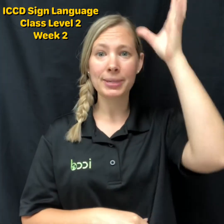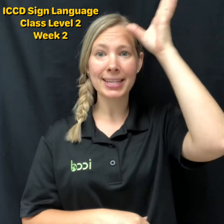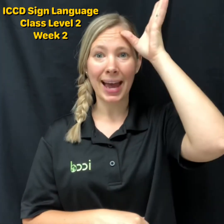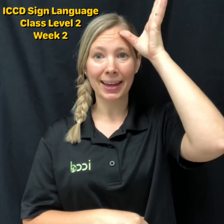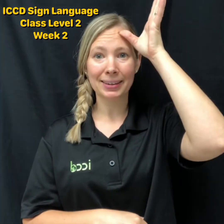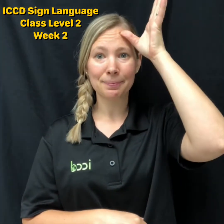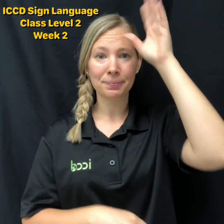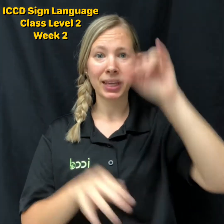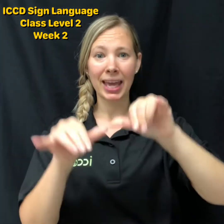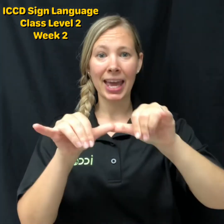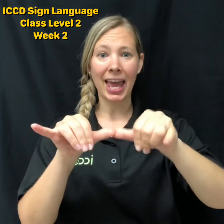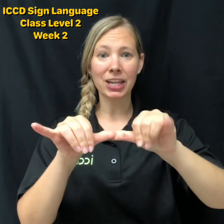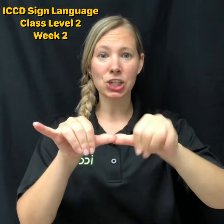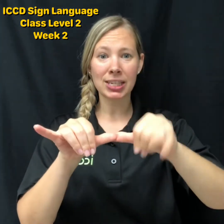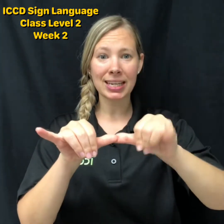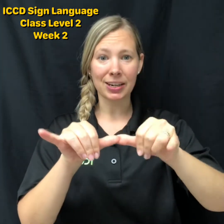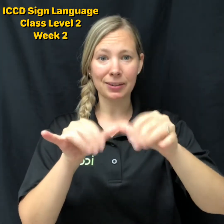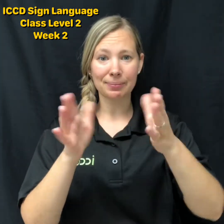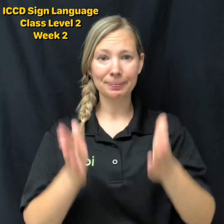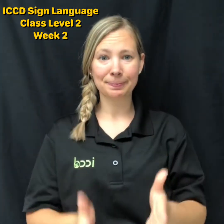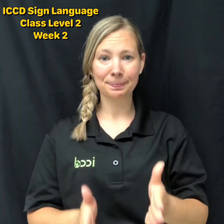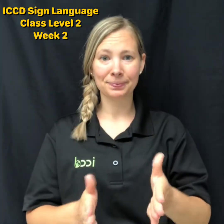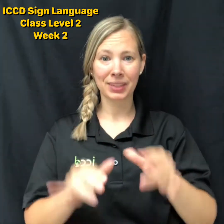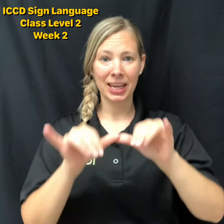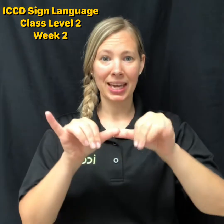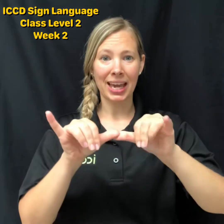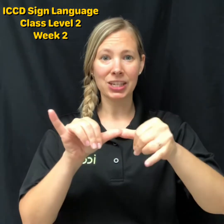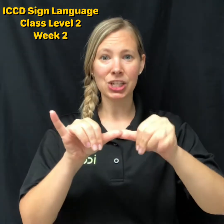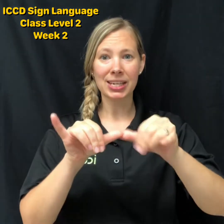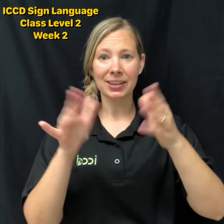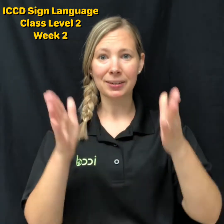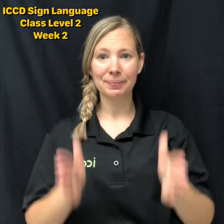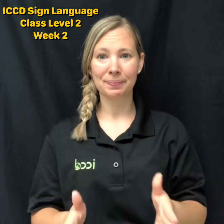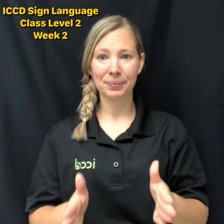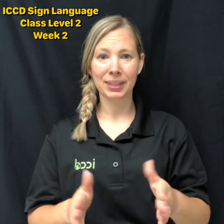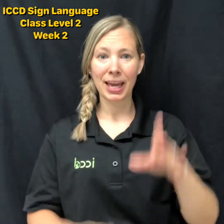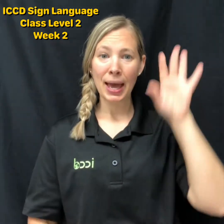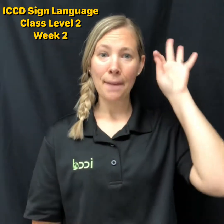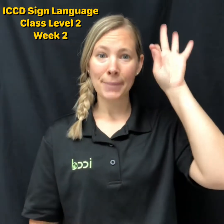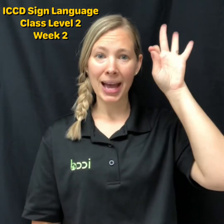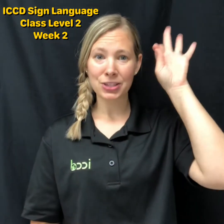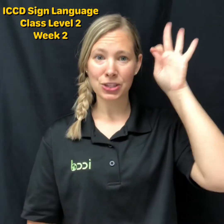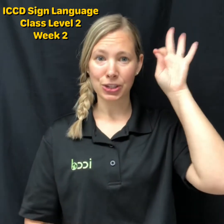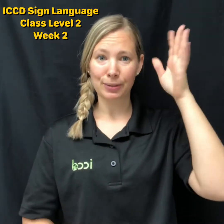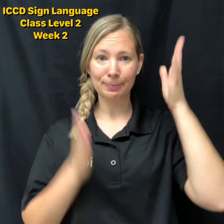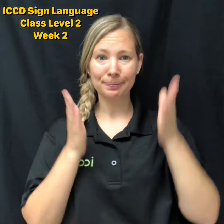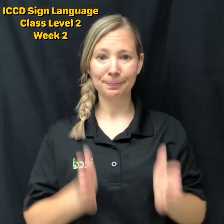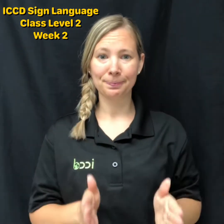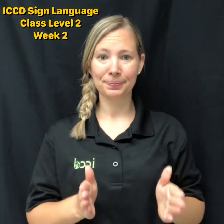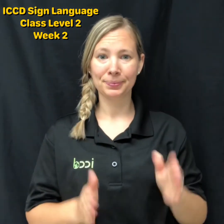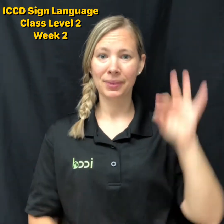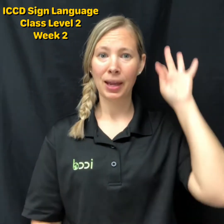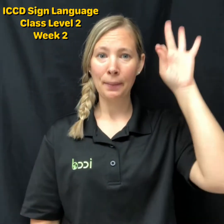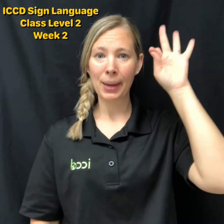dad. Engineer, engineer. Pastor,